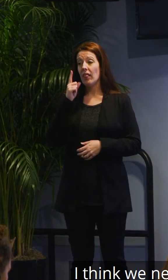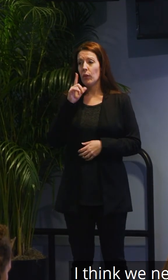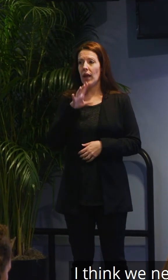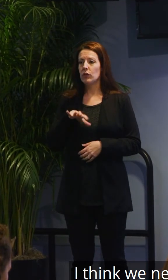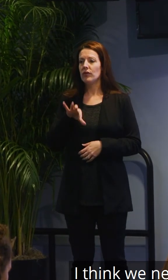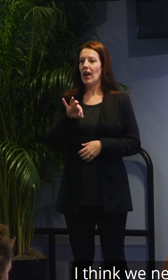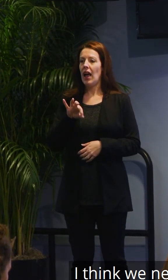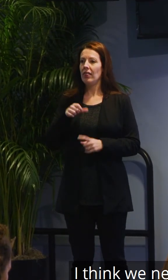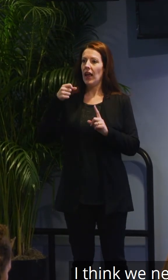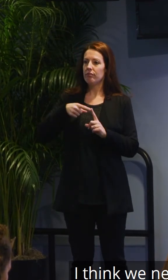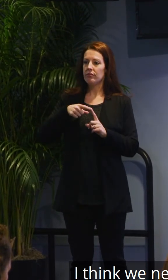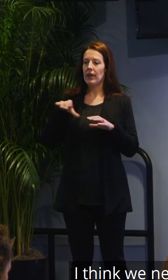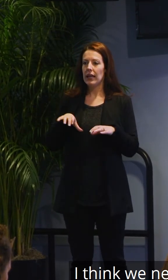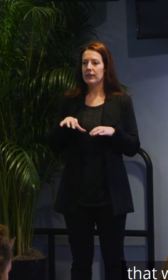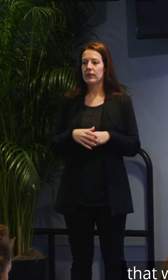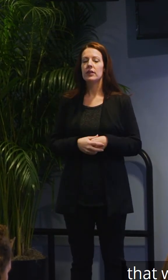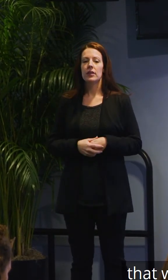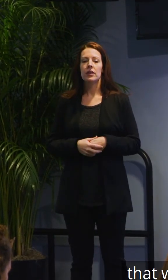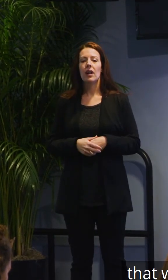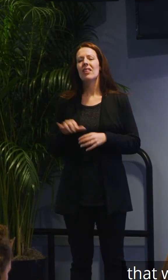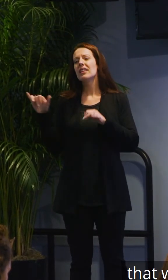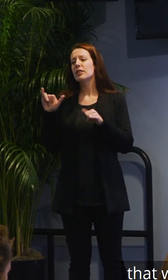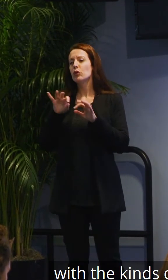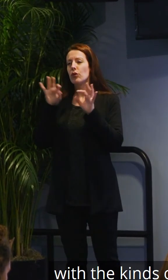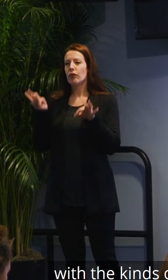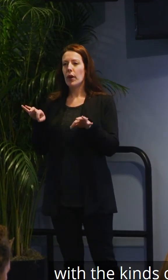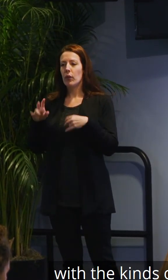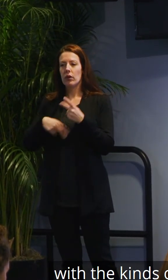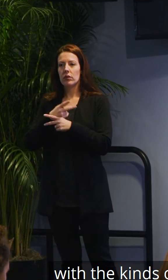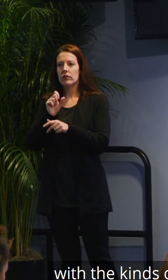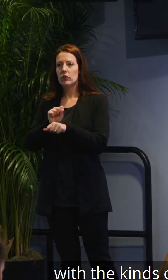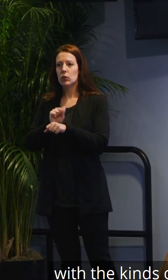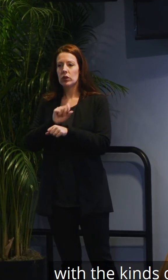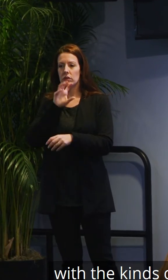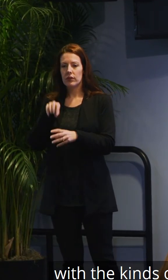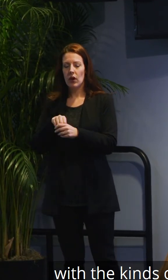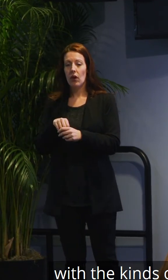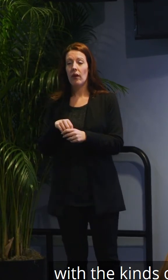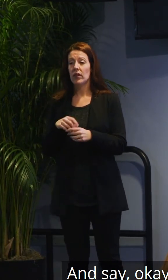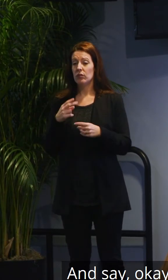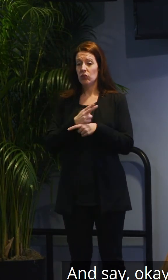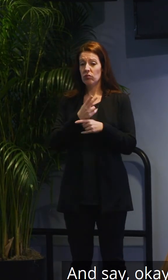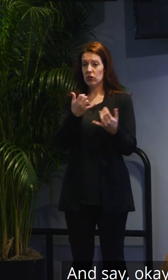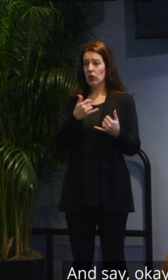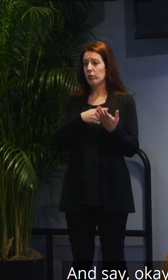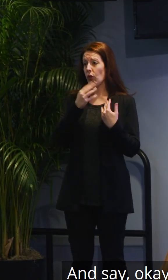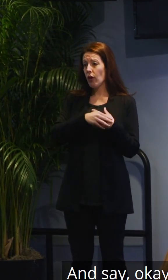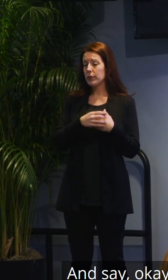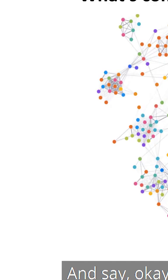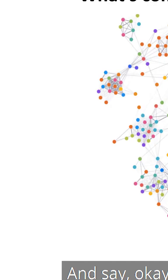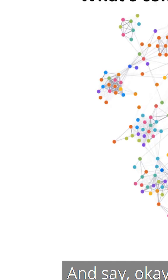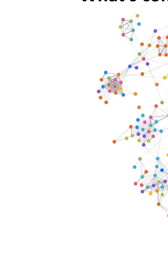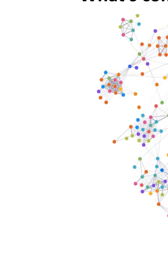ingredients. I think we need to do a similar kind of work that we did with frameworks with the kinds of programs that exist in the field and say, okay,